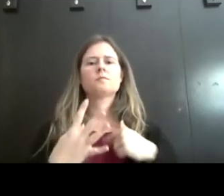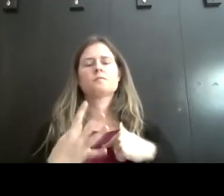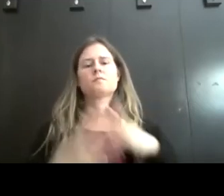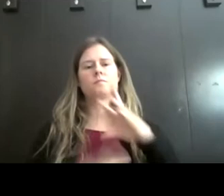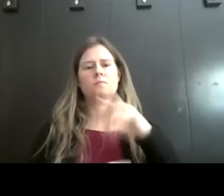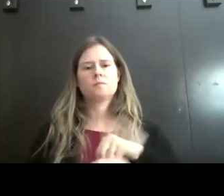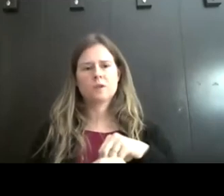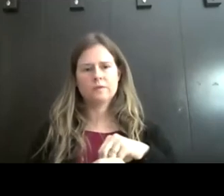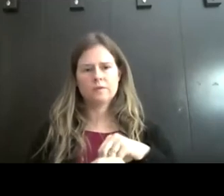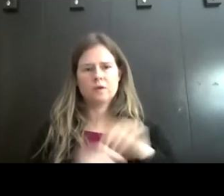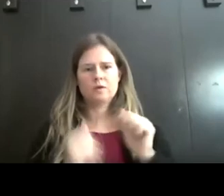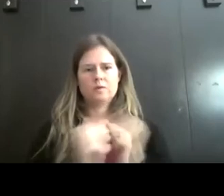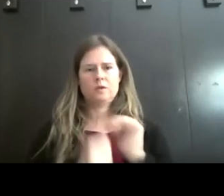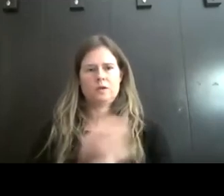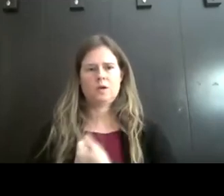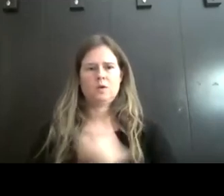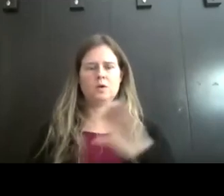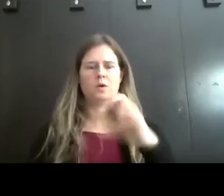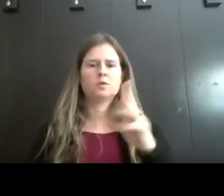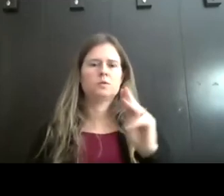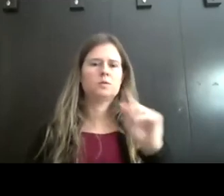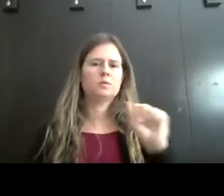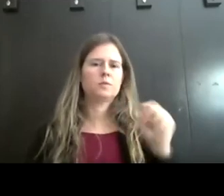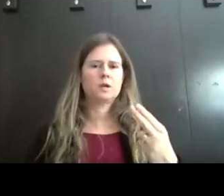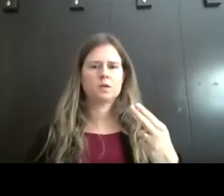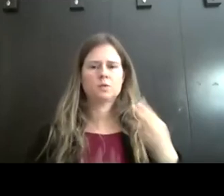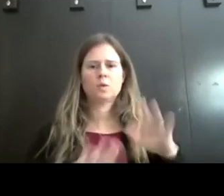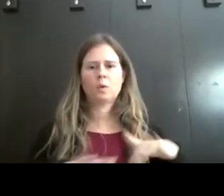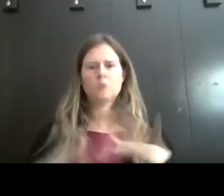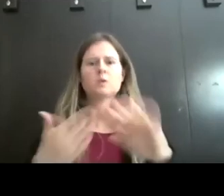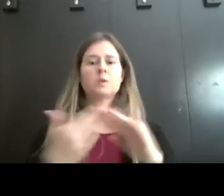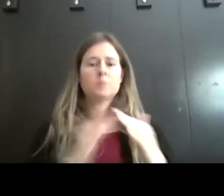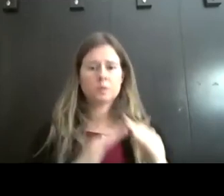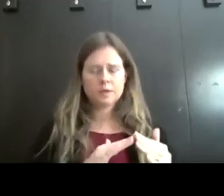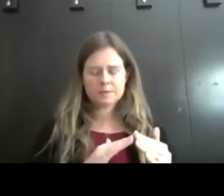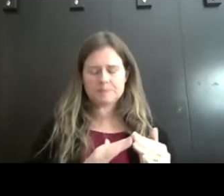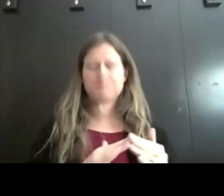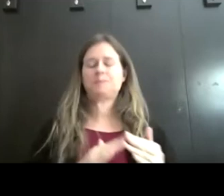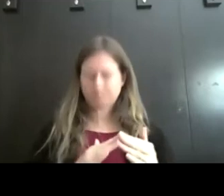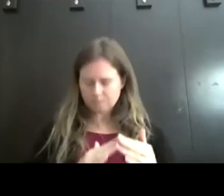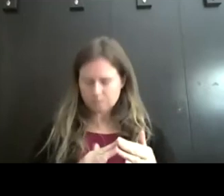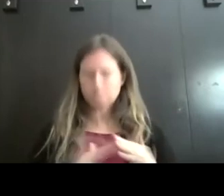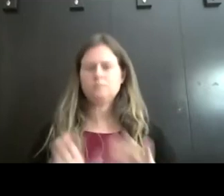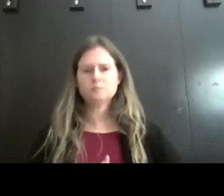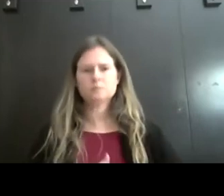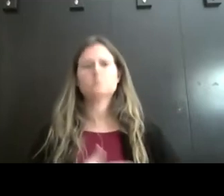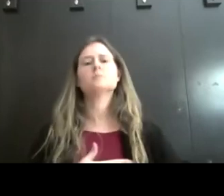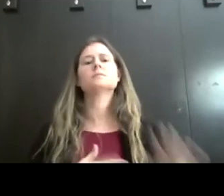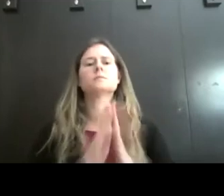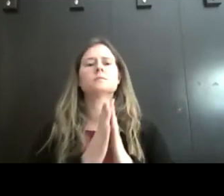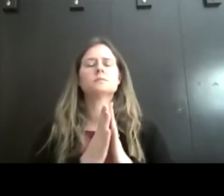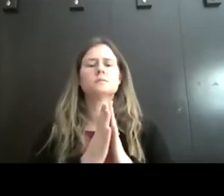Tumul, our Chumash Ocean Canoes. There's a book that was written about 4 or 5 years ago.